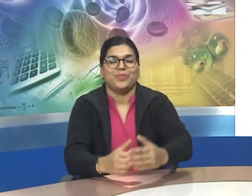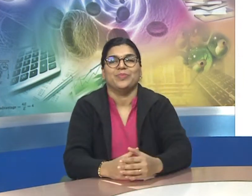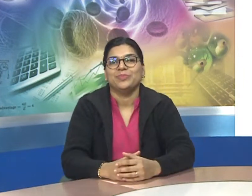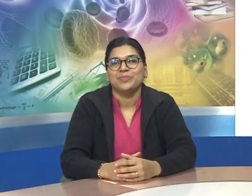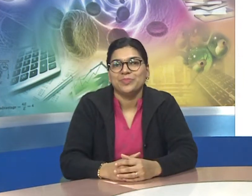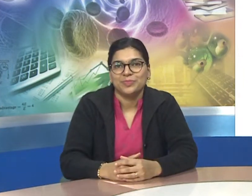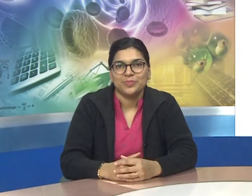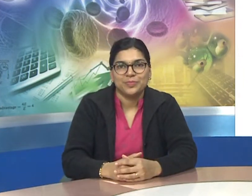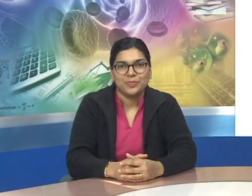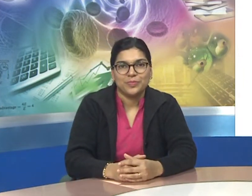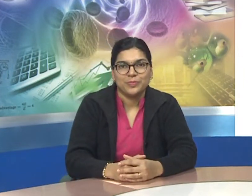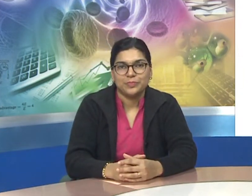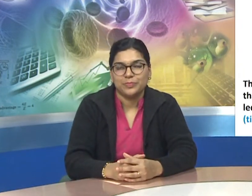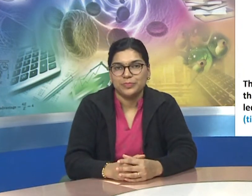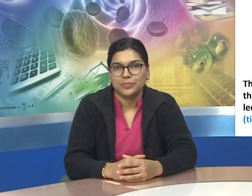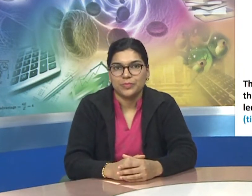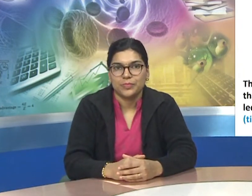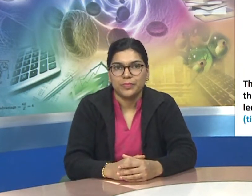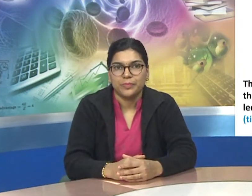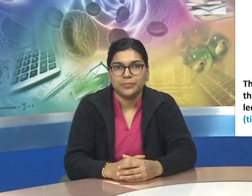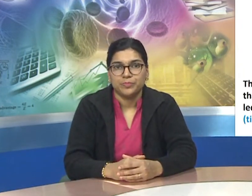Let me explain this now to you.